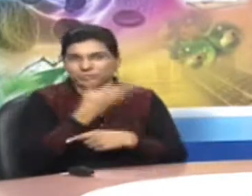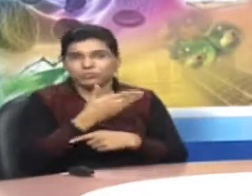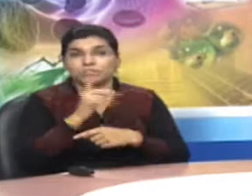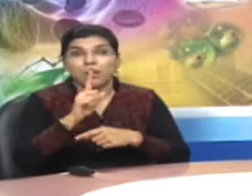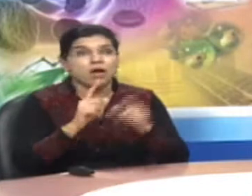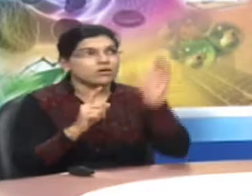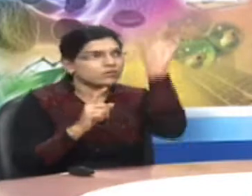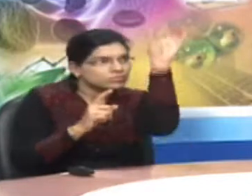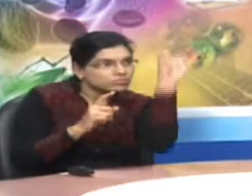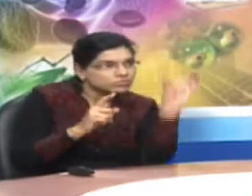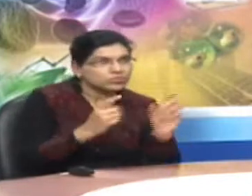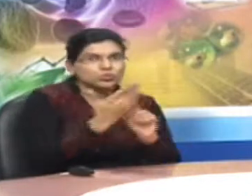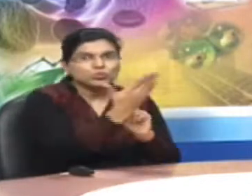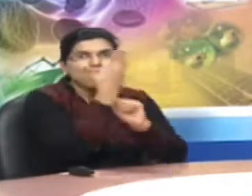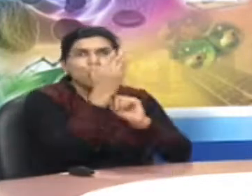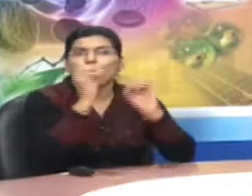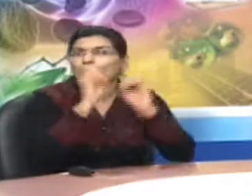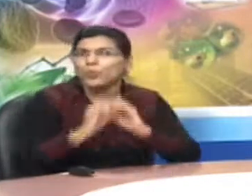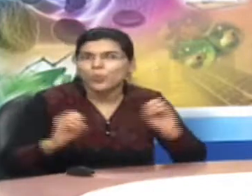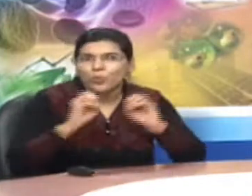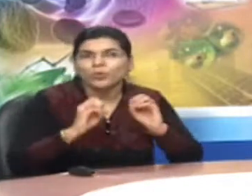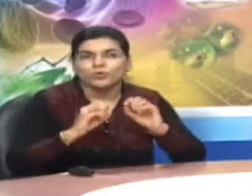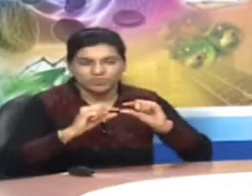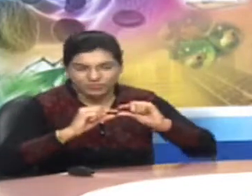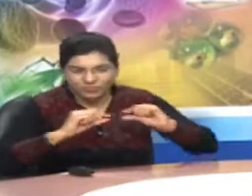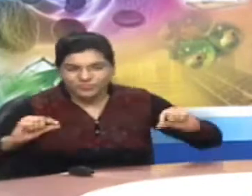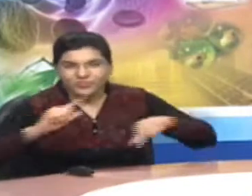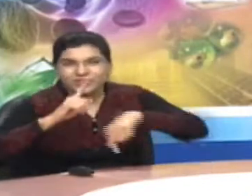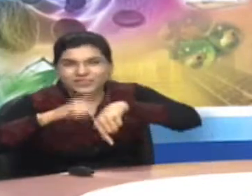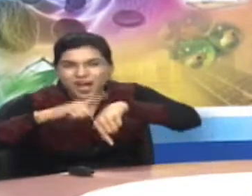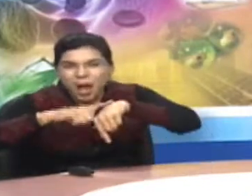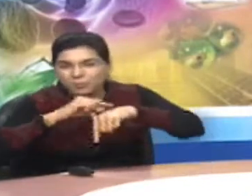As you see right now, the slides in front of you.